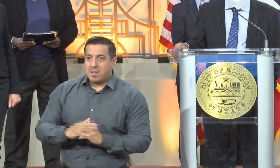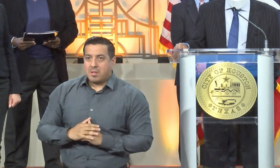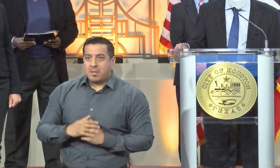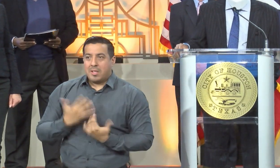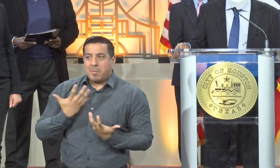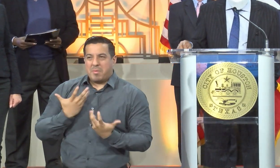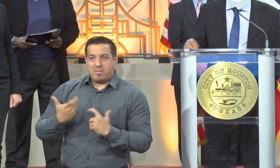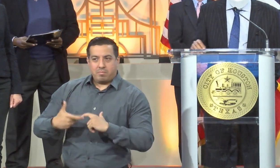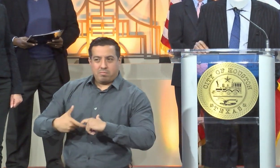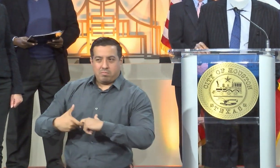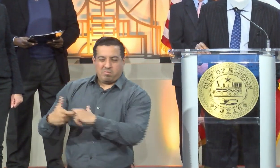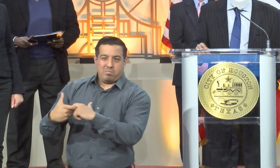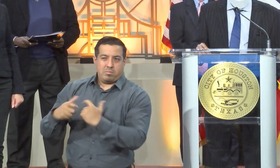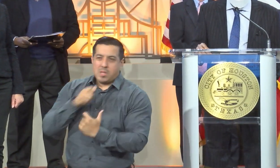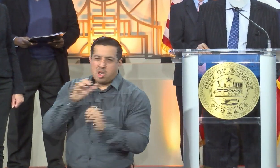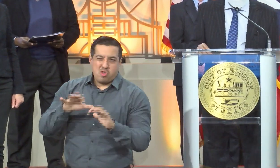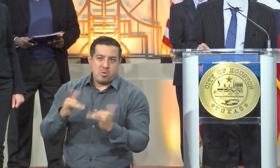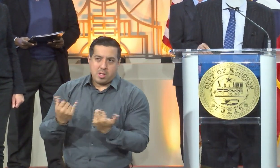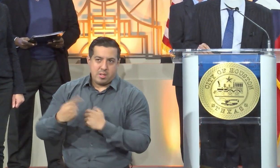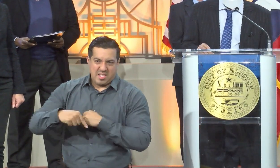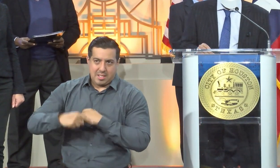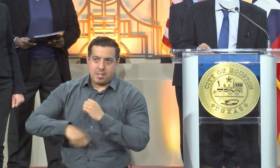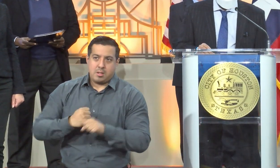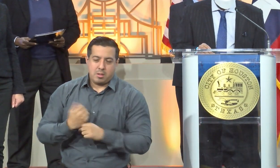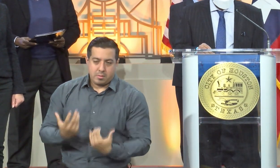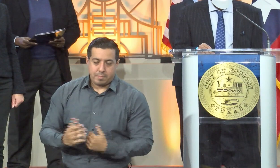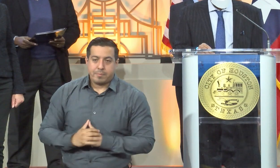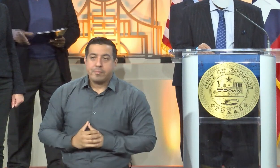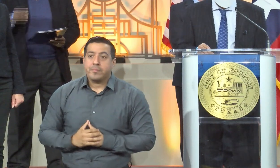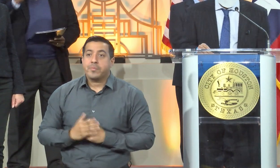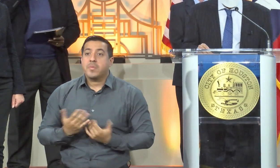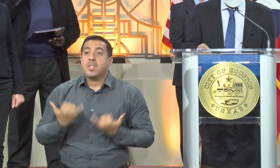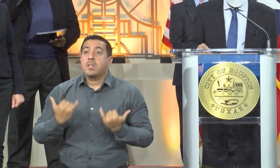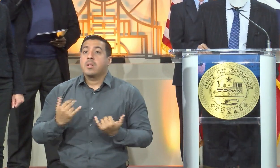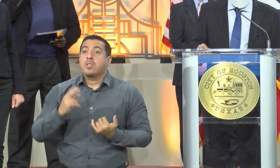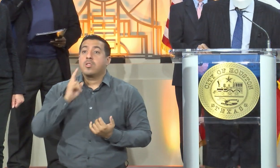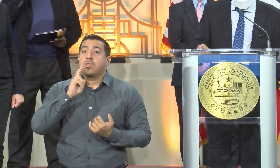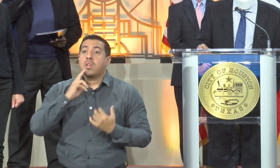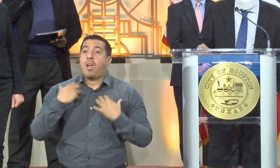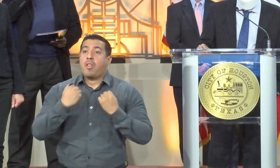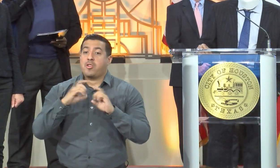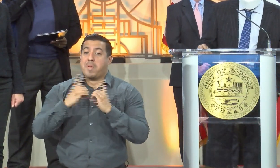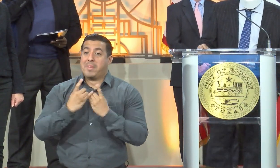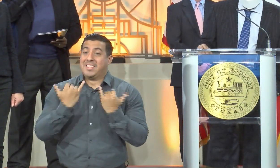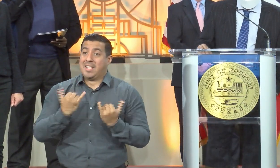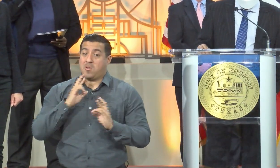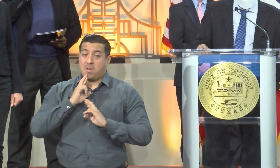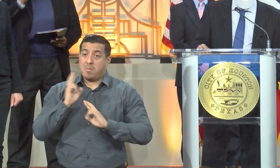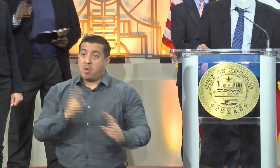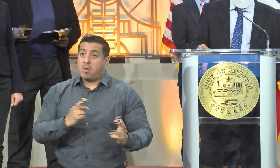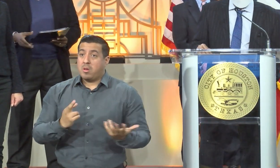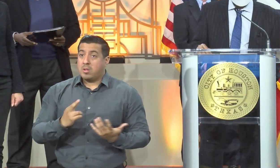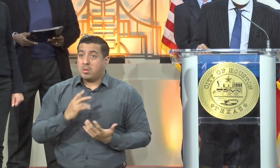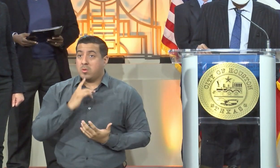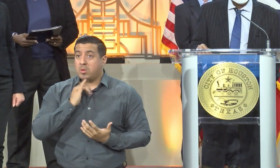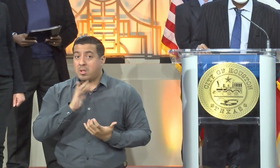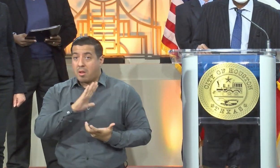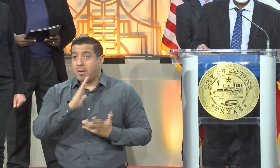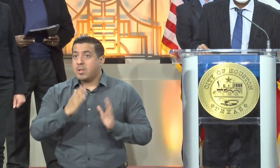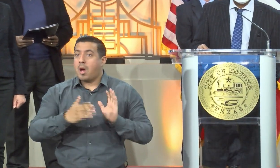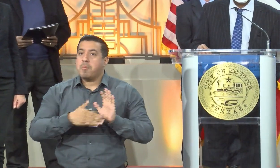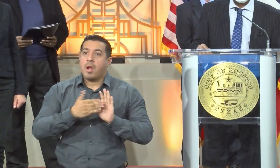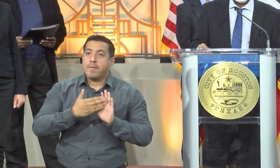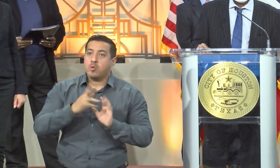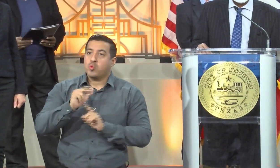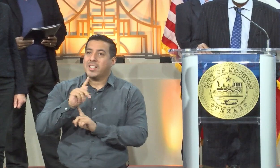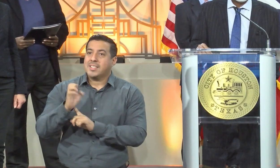them this year. Today, the Houston Health Department is reporting its latest positivity rate